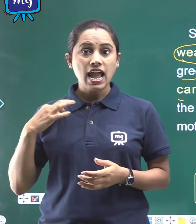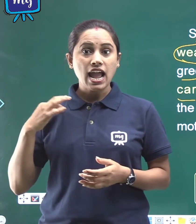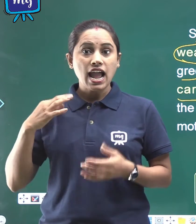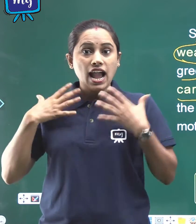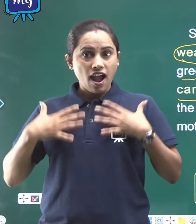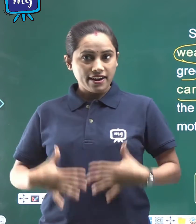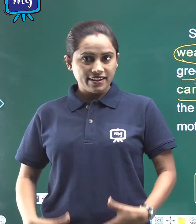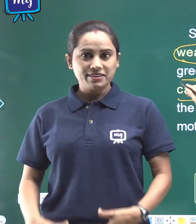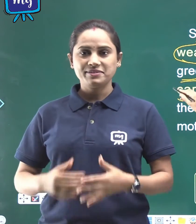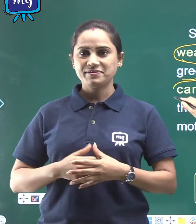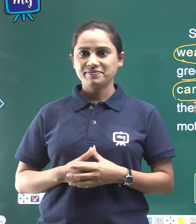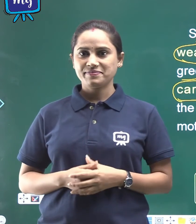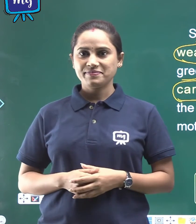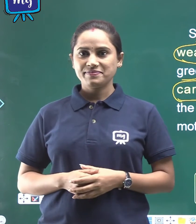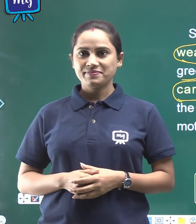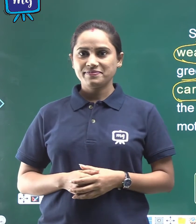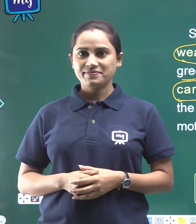cardigan